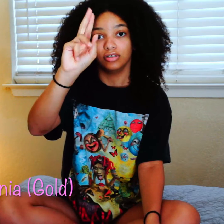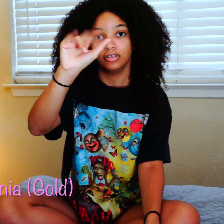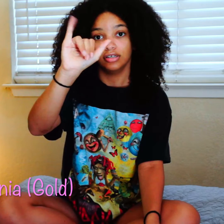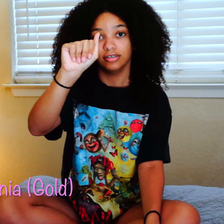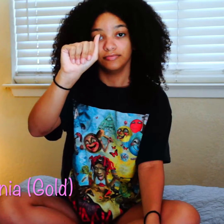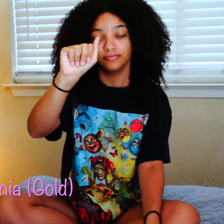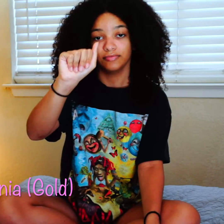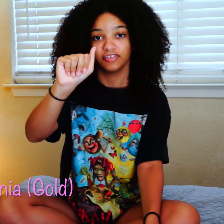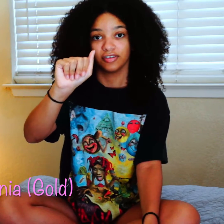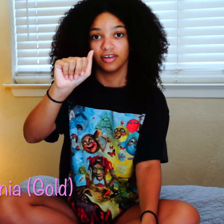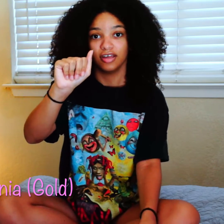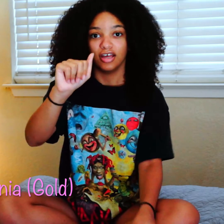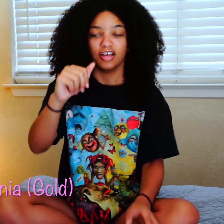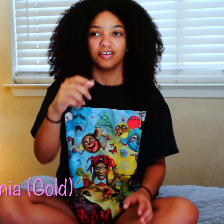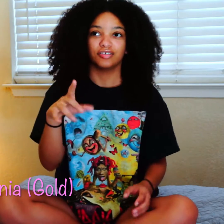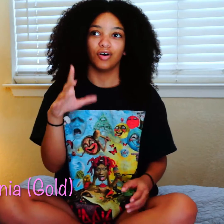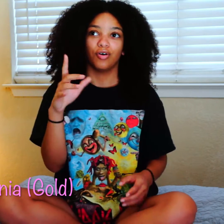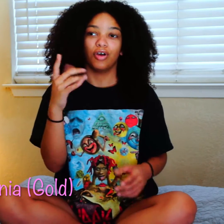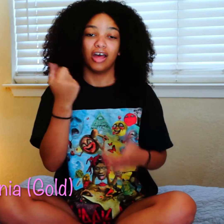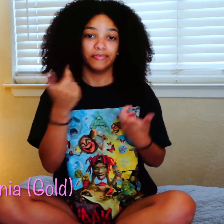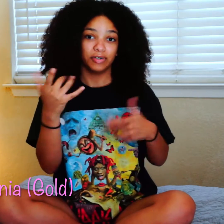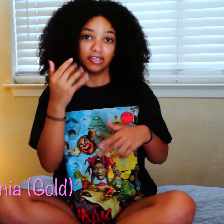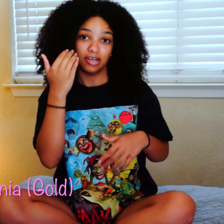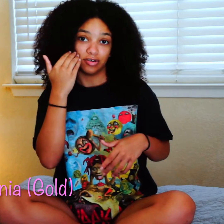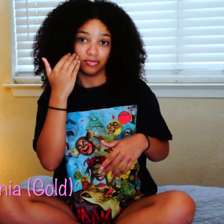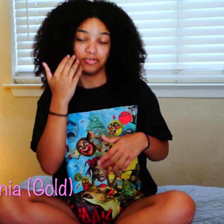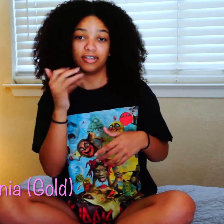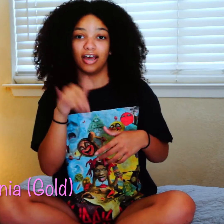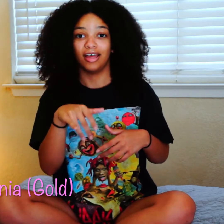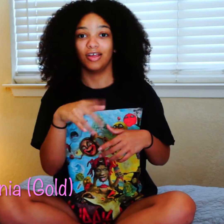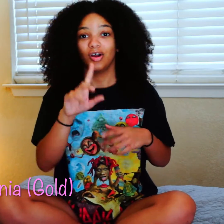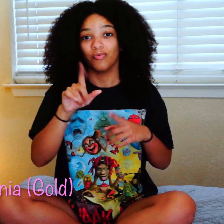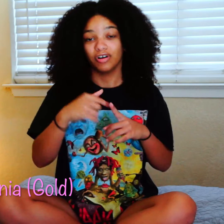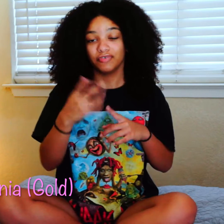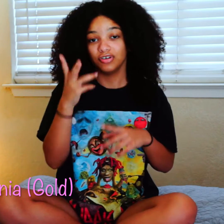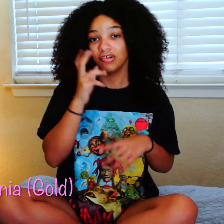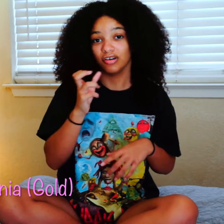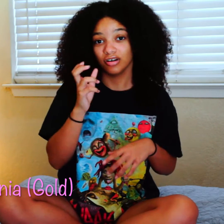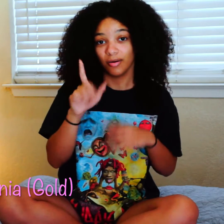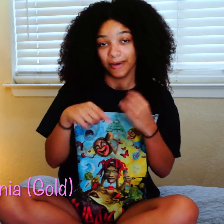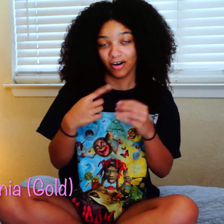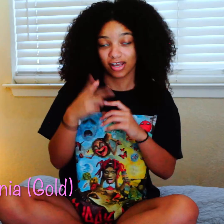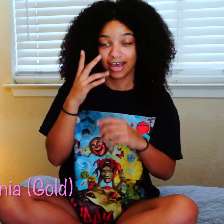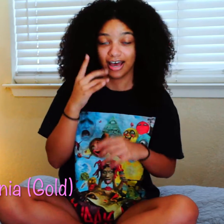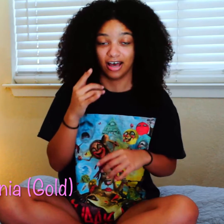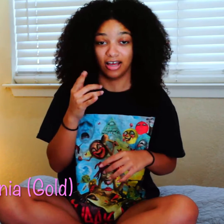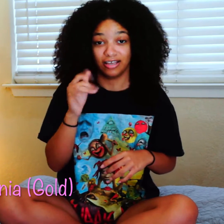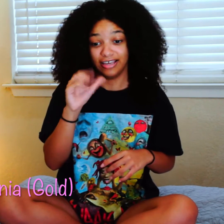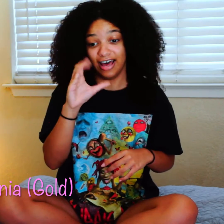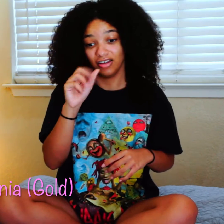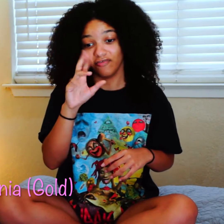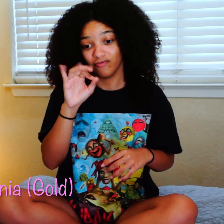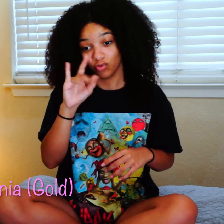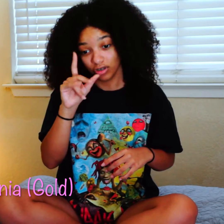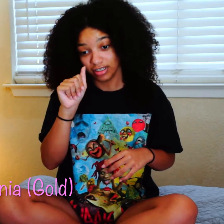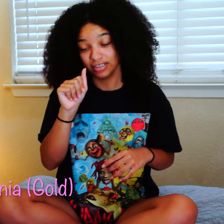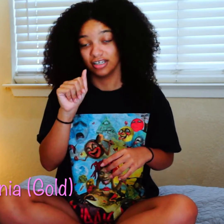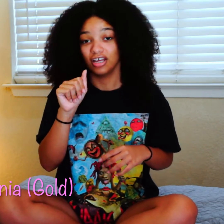California. So everybody knows that whenever you hear about California,